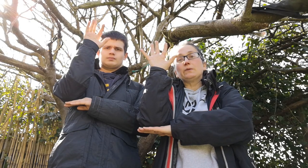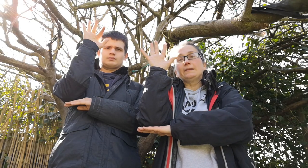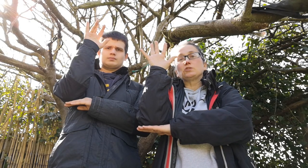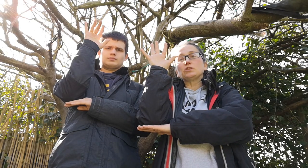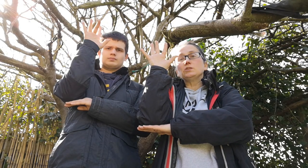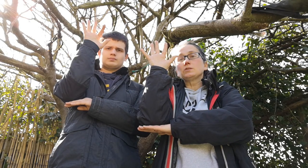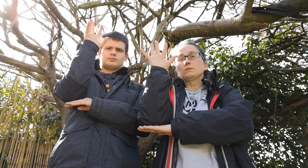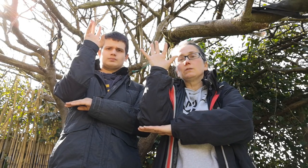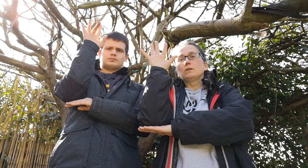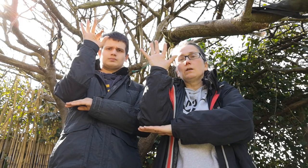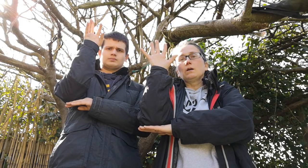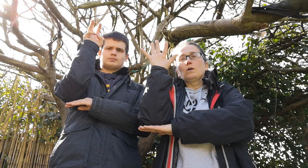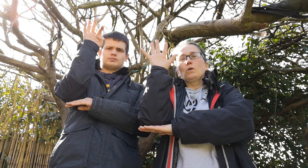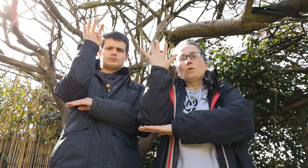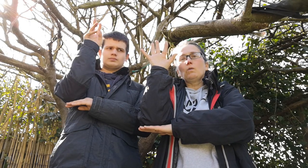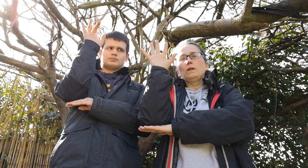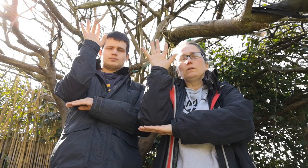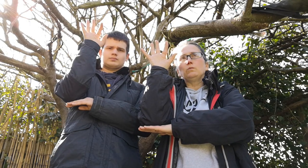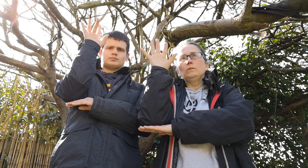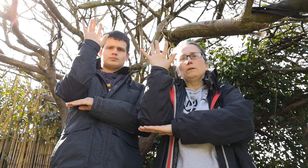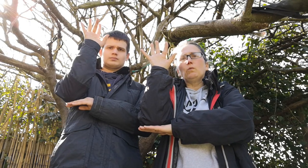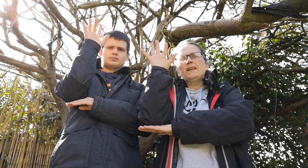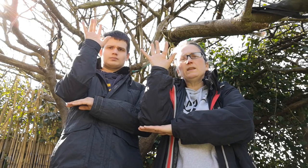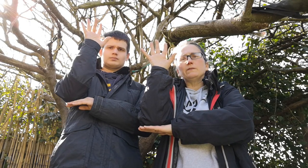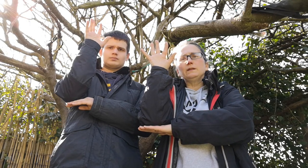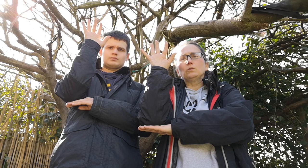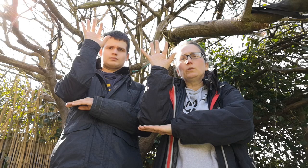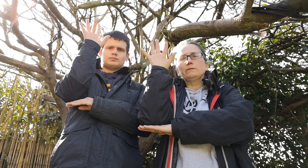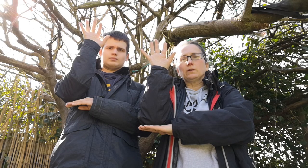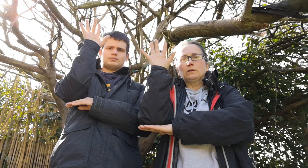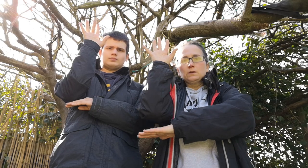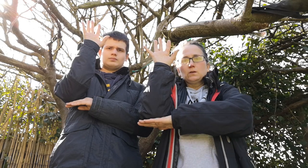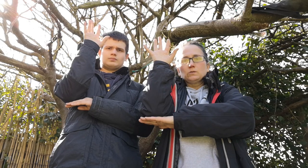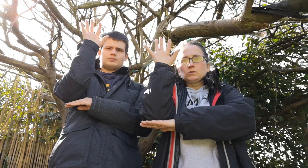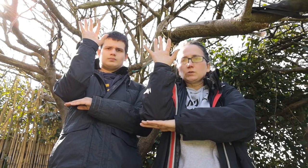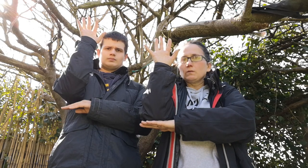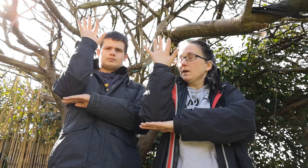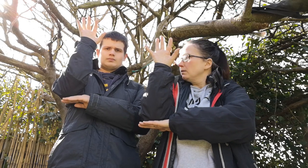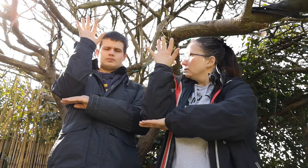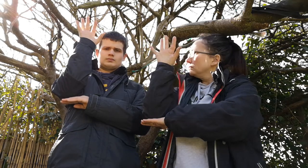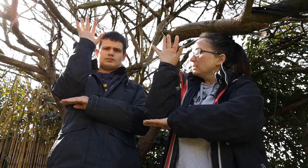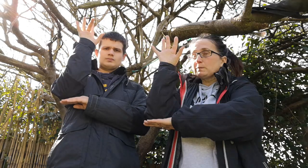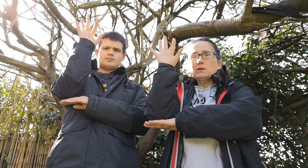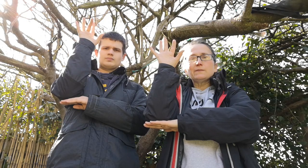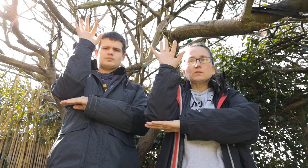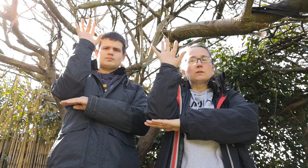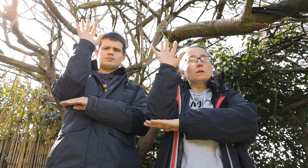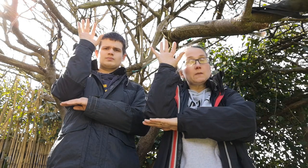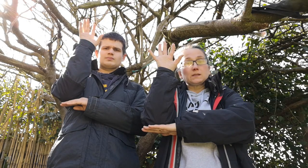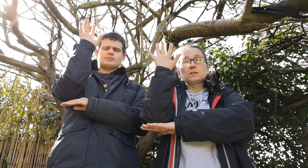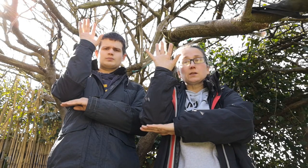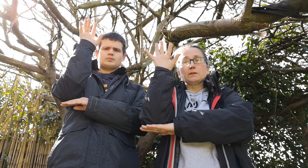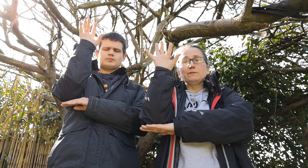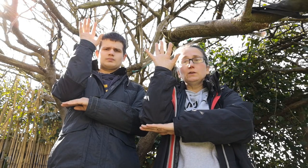the branches a little wave a little quiver so that that's perfect that's the sign for